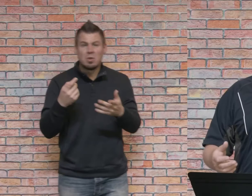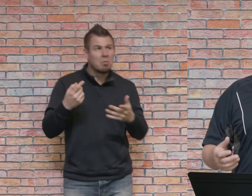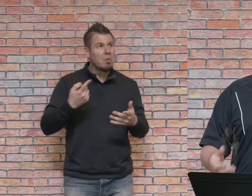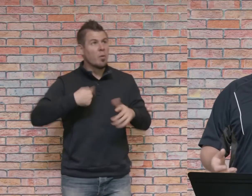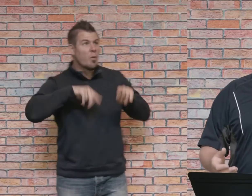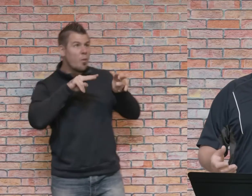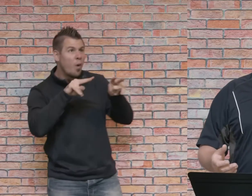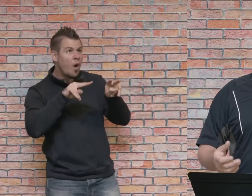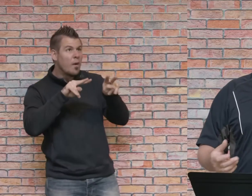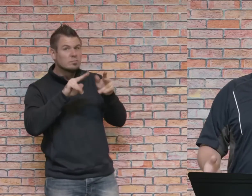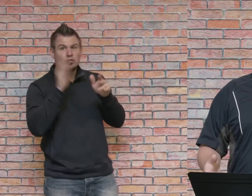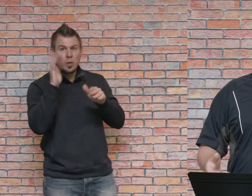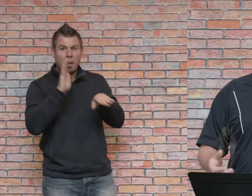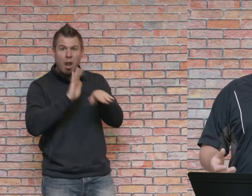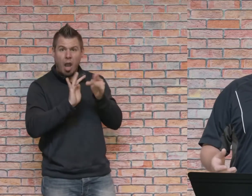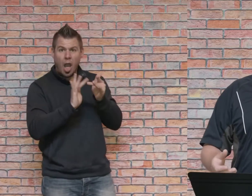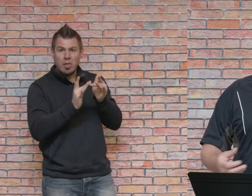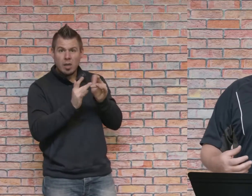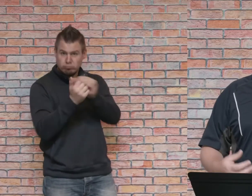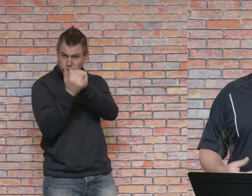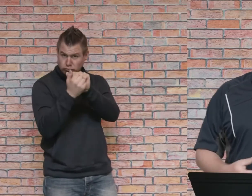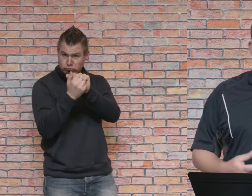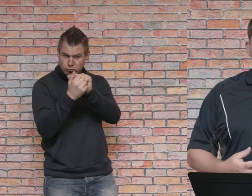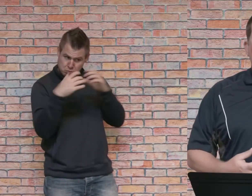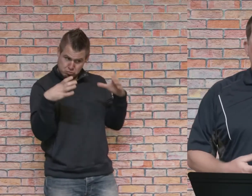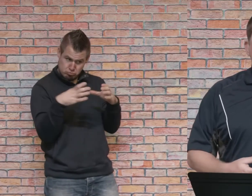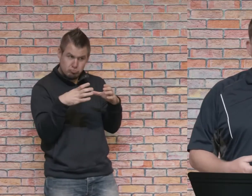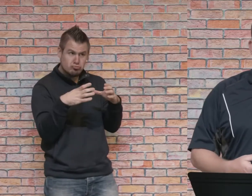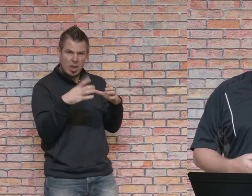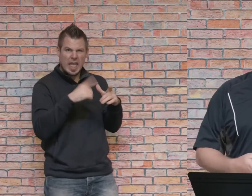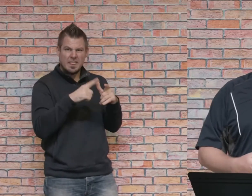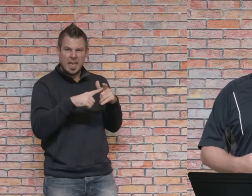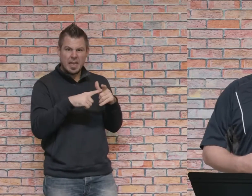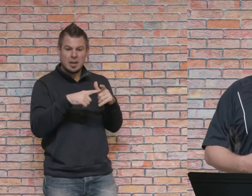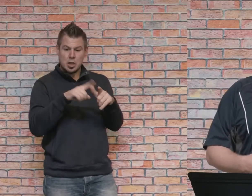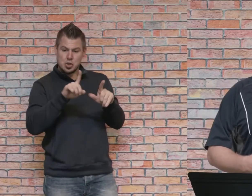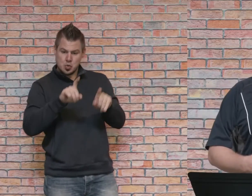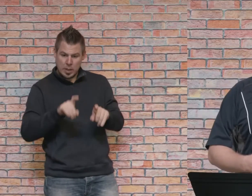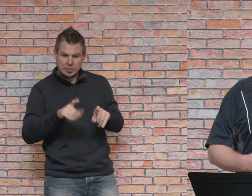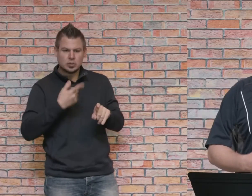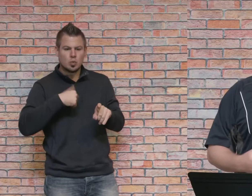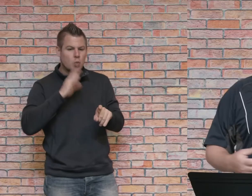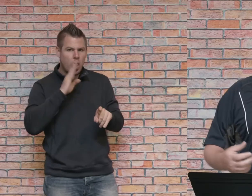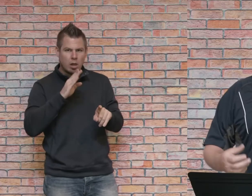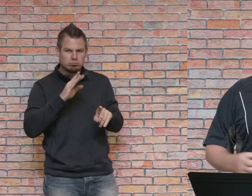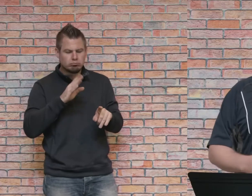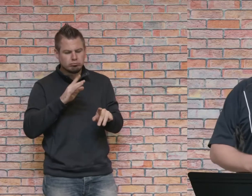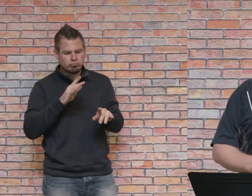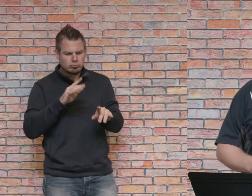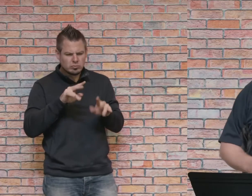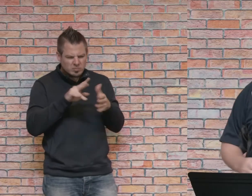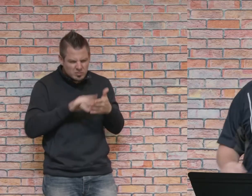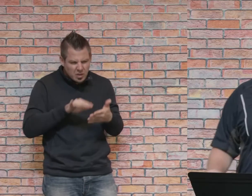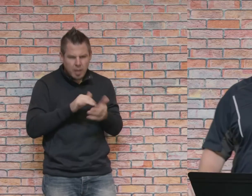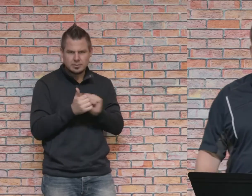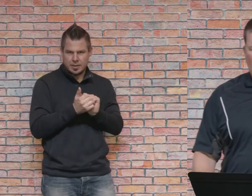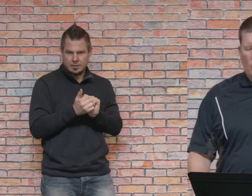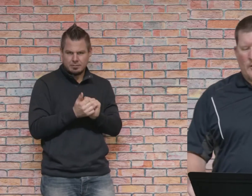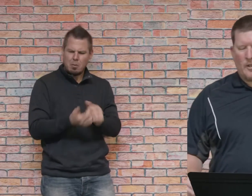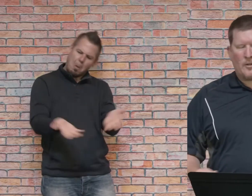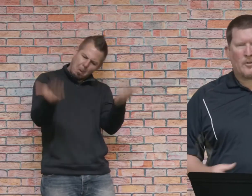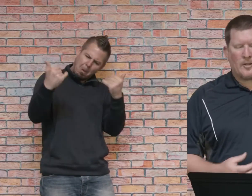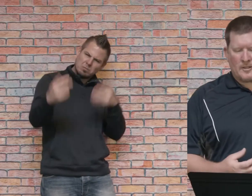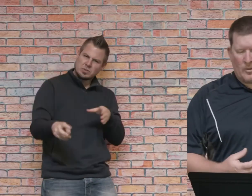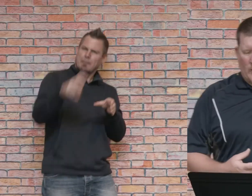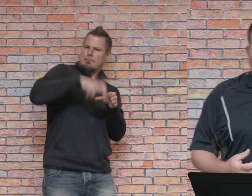sermon online together, and then we're going to go through the questions together. And so we encourage you to hop into a connect group. One of